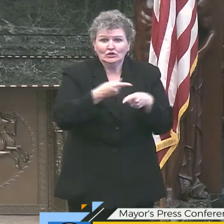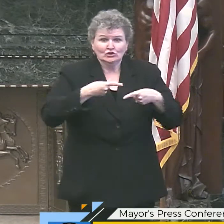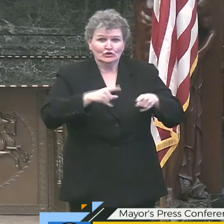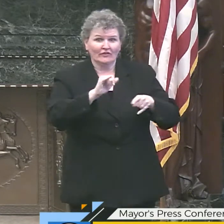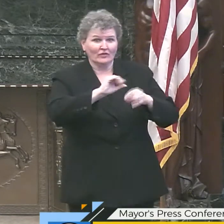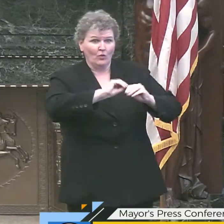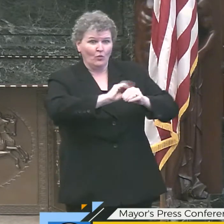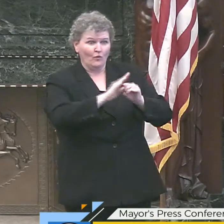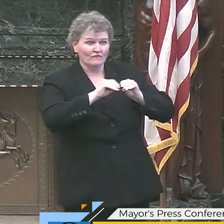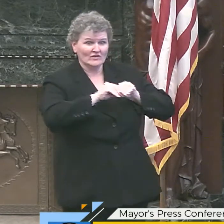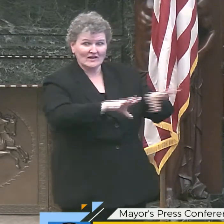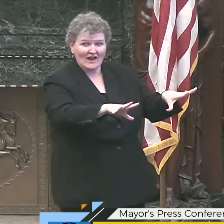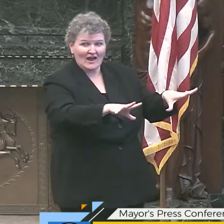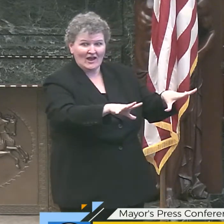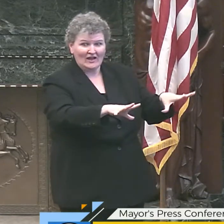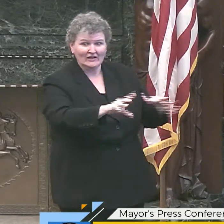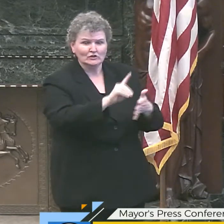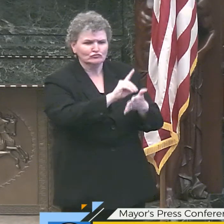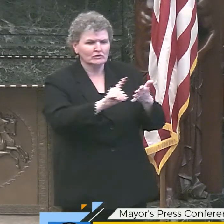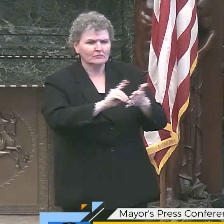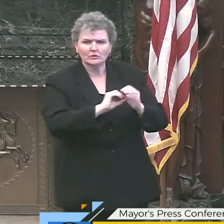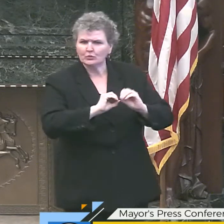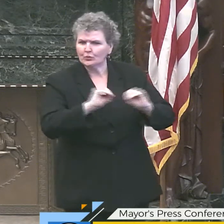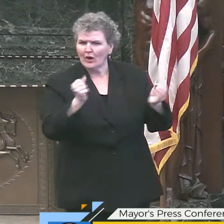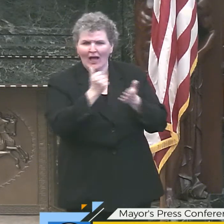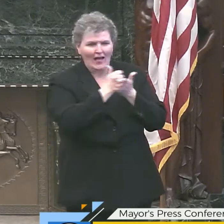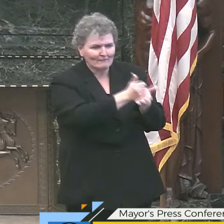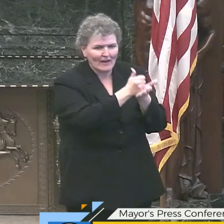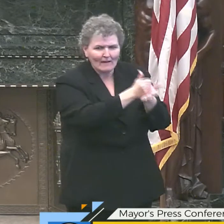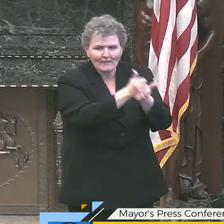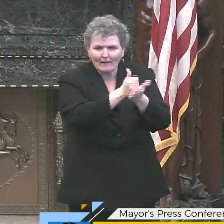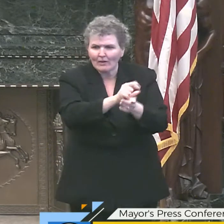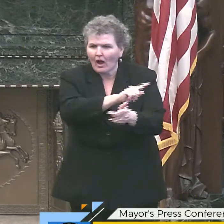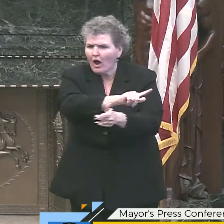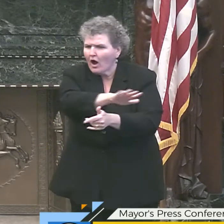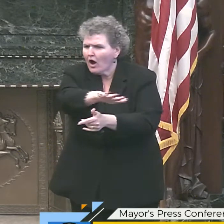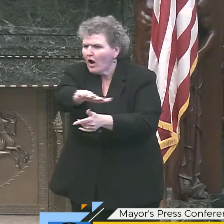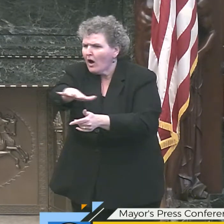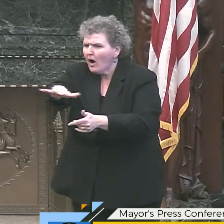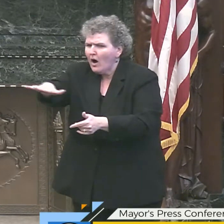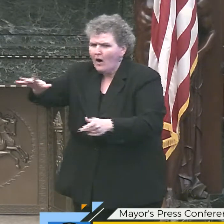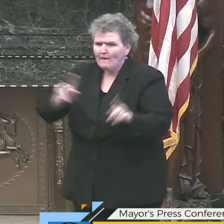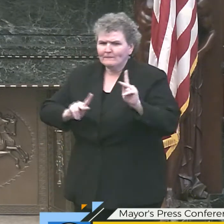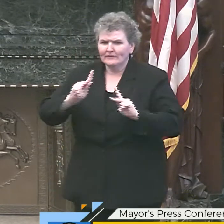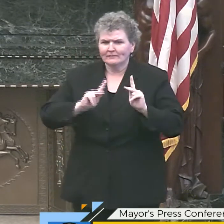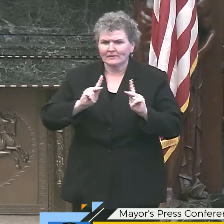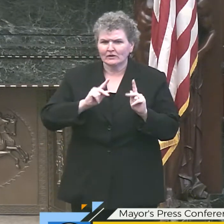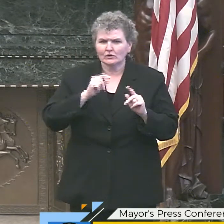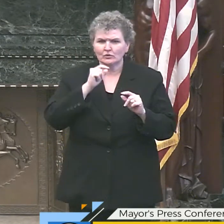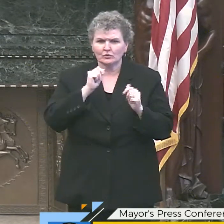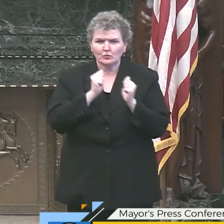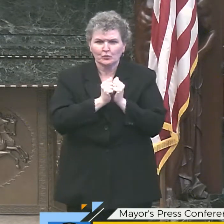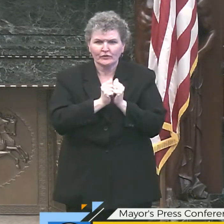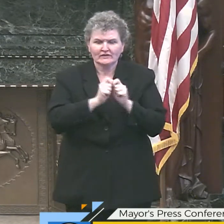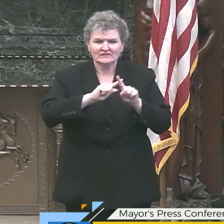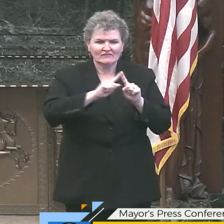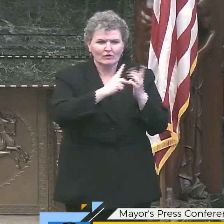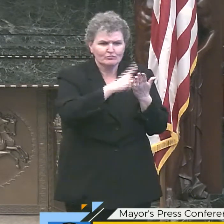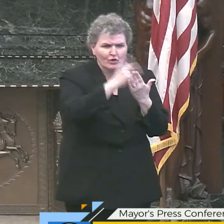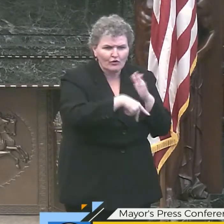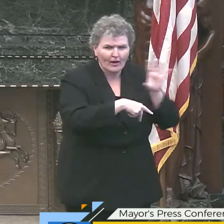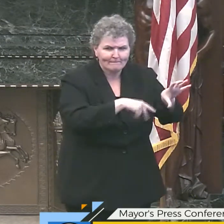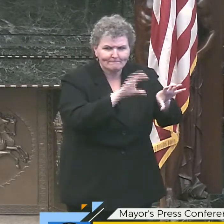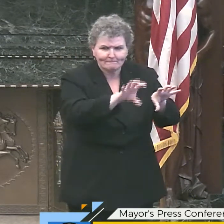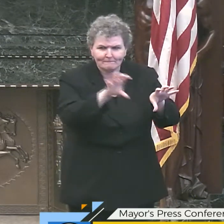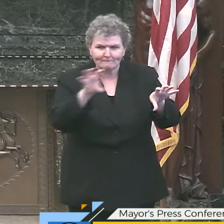discrimination. The bulletin reminds providers that discrimination in HHS-funded programs is prohibited, including the provision of